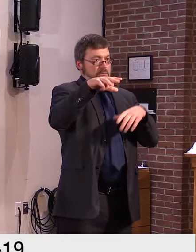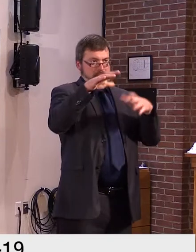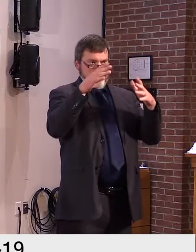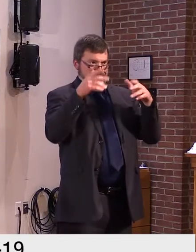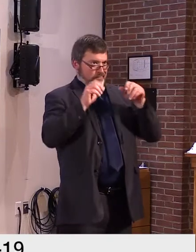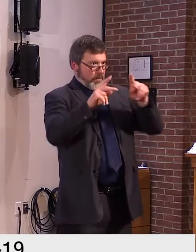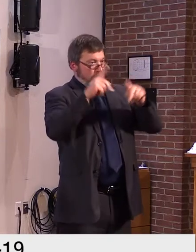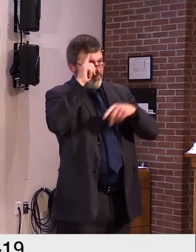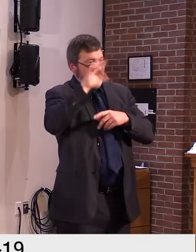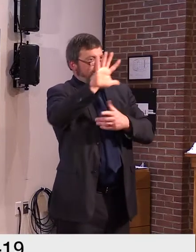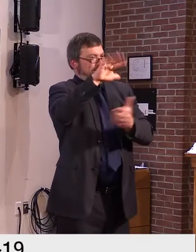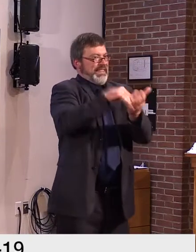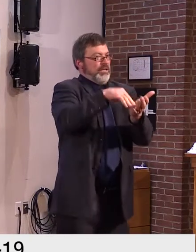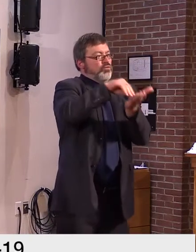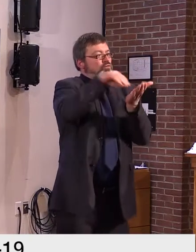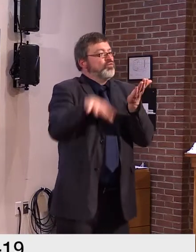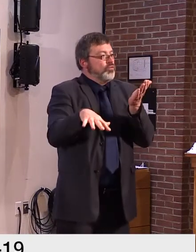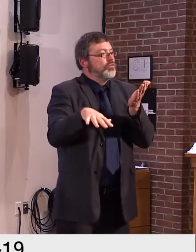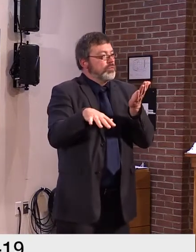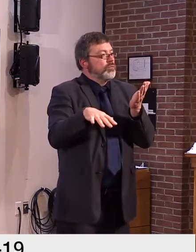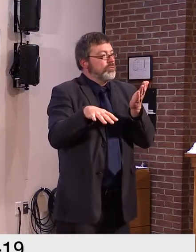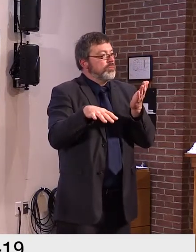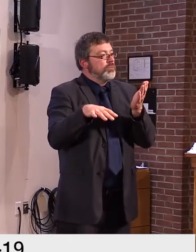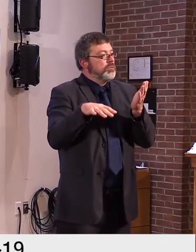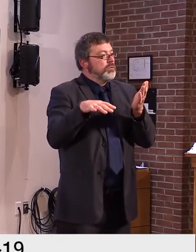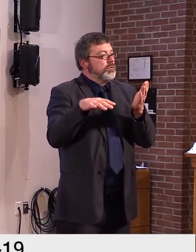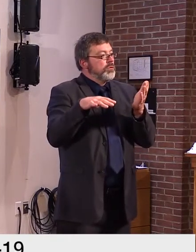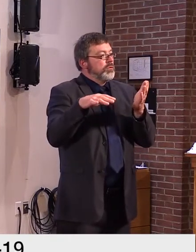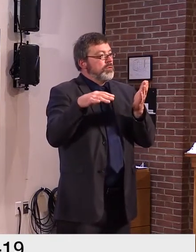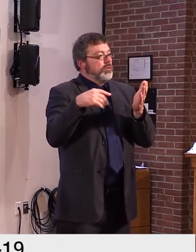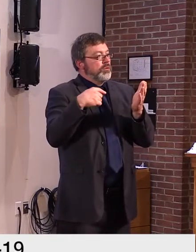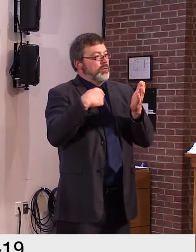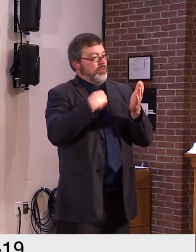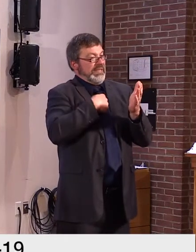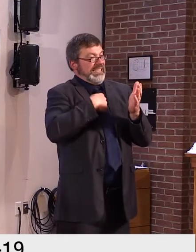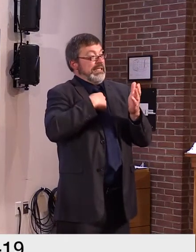there at the revised bogey. But